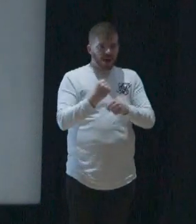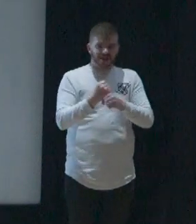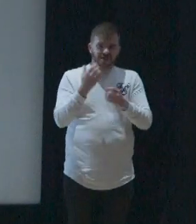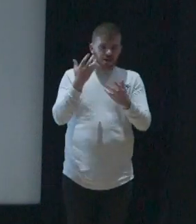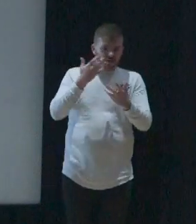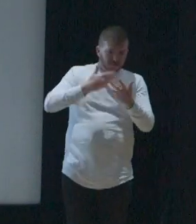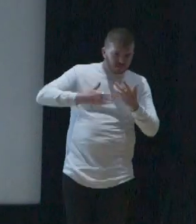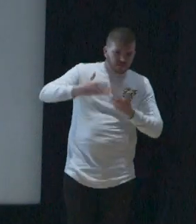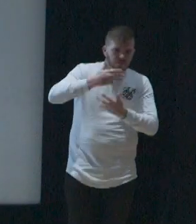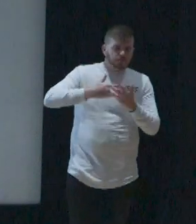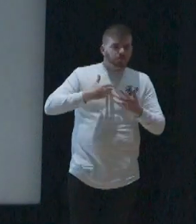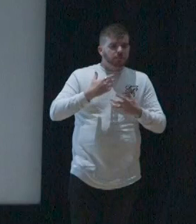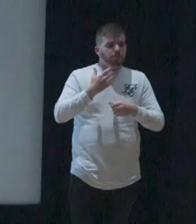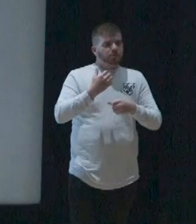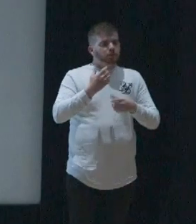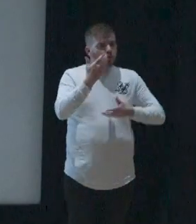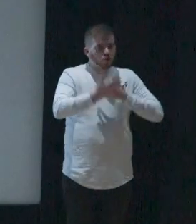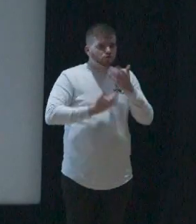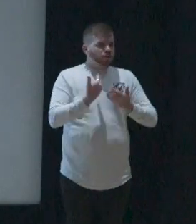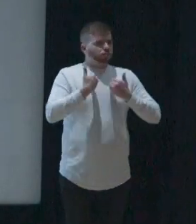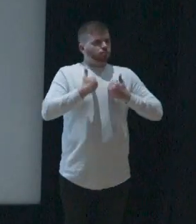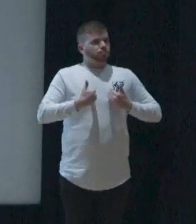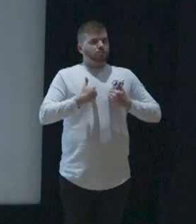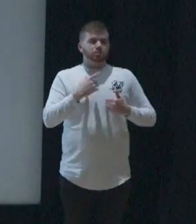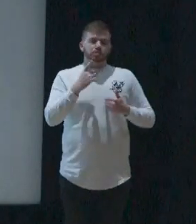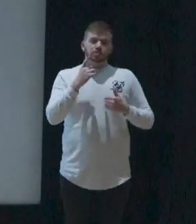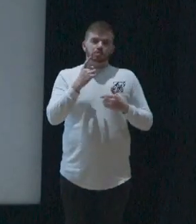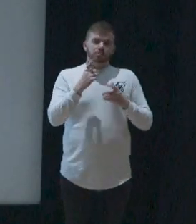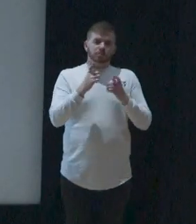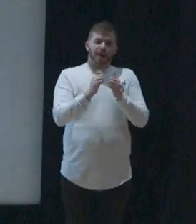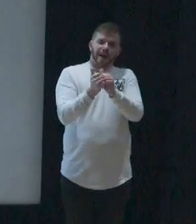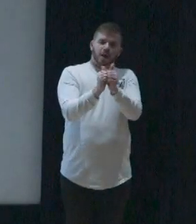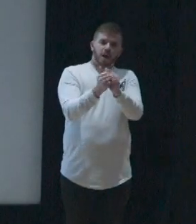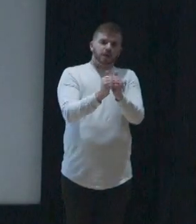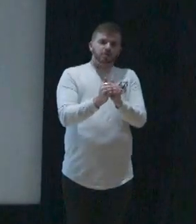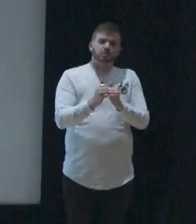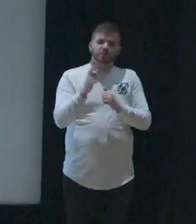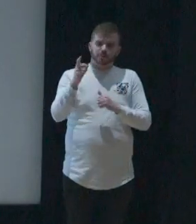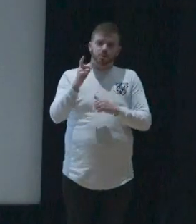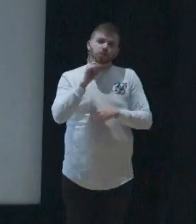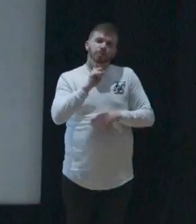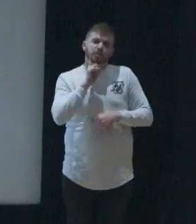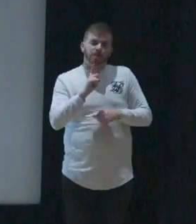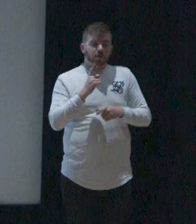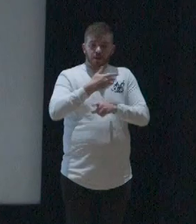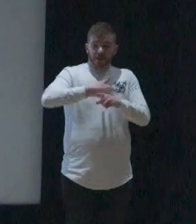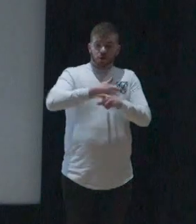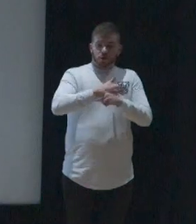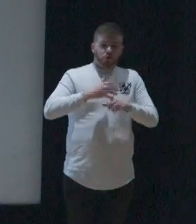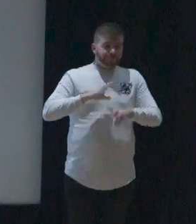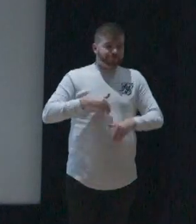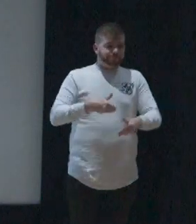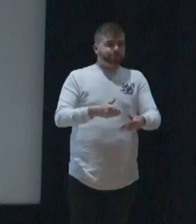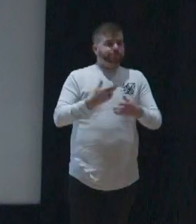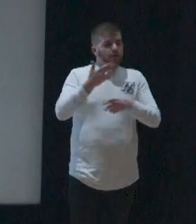as an aristocratic character who's a trusted ally in Lady Cornelia's quest to be an outlaw. And his backstory helps to introduce gun-related